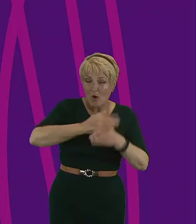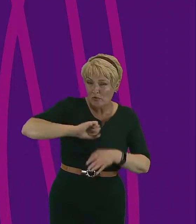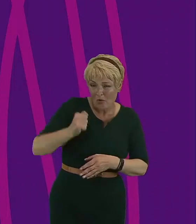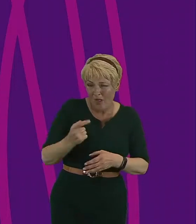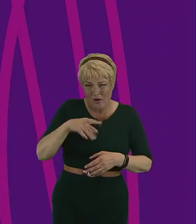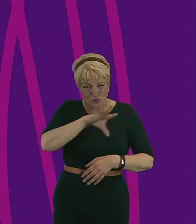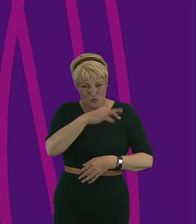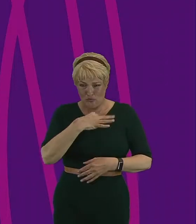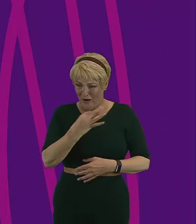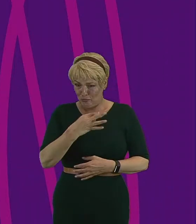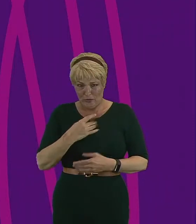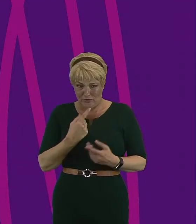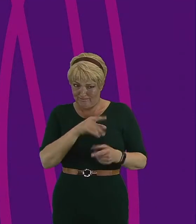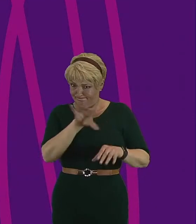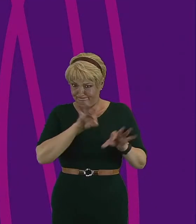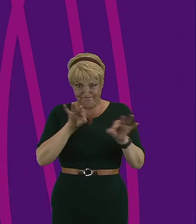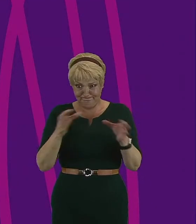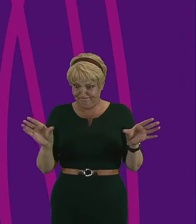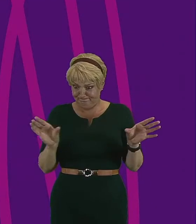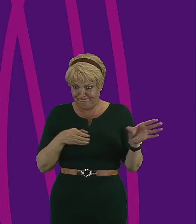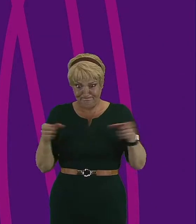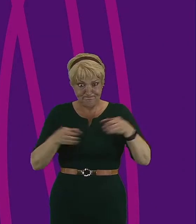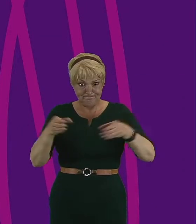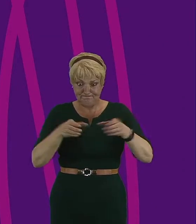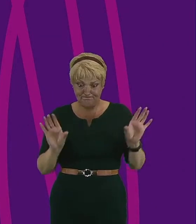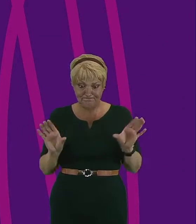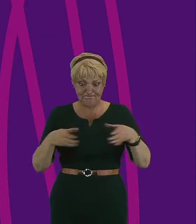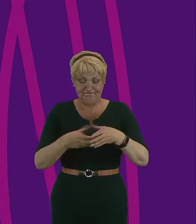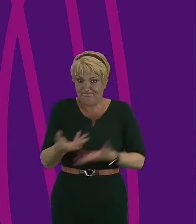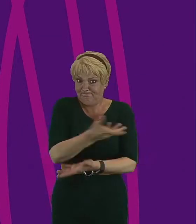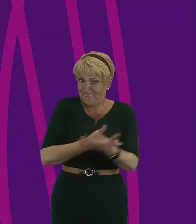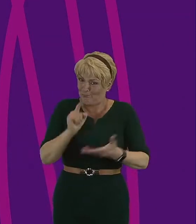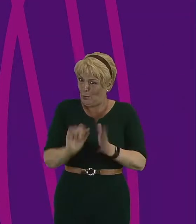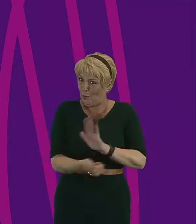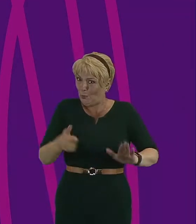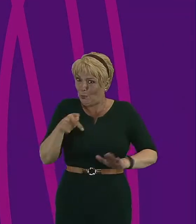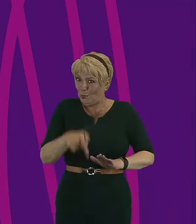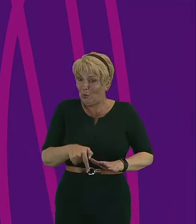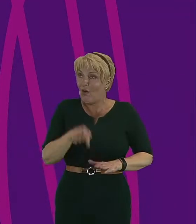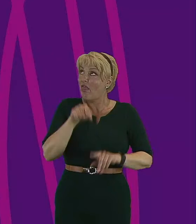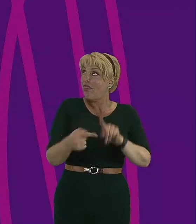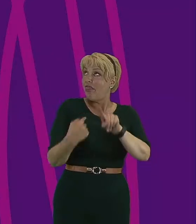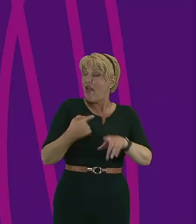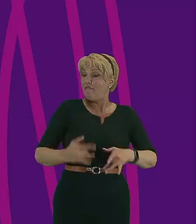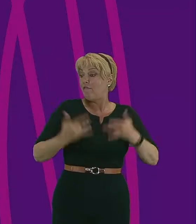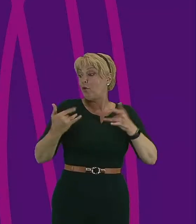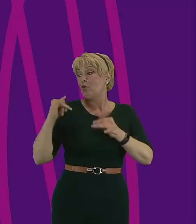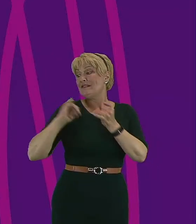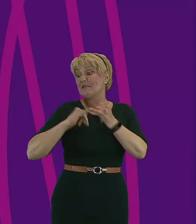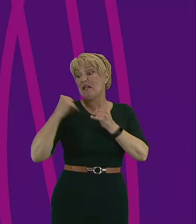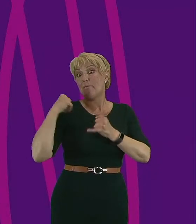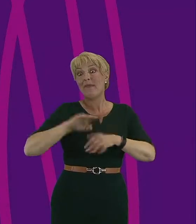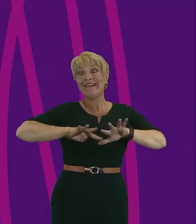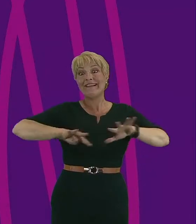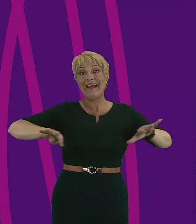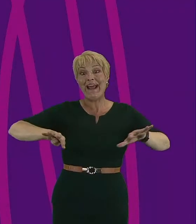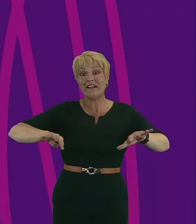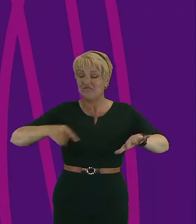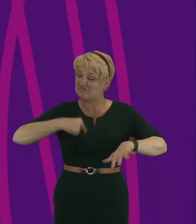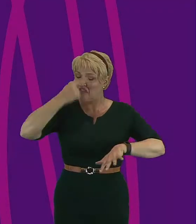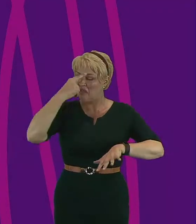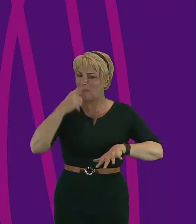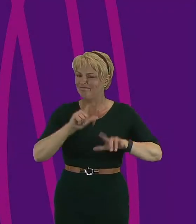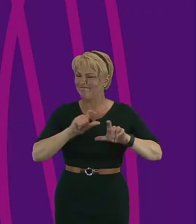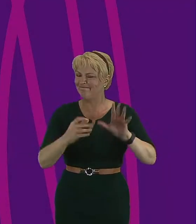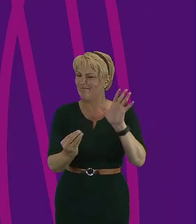There is considerable expertise around that table, and the view of that group, as recently as September the 9th, when they last met, was that this should